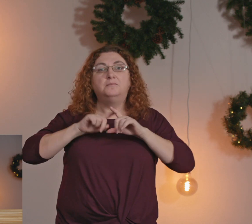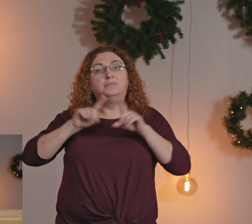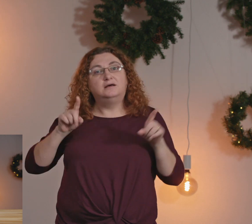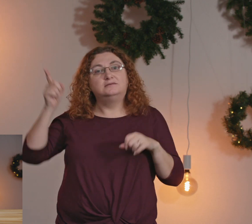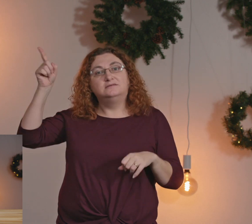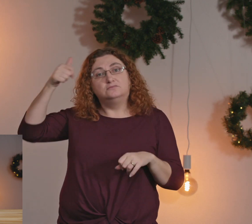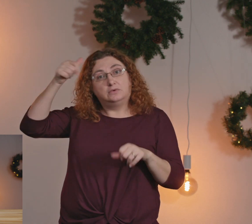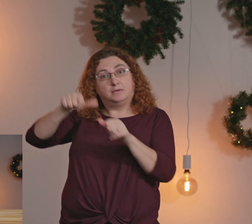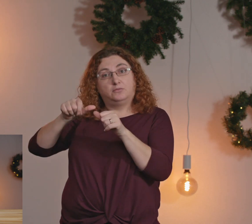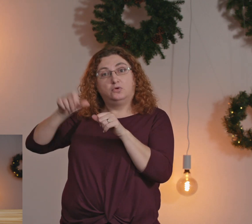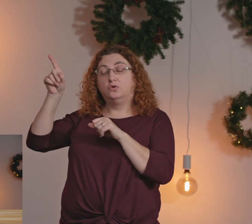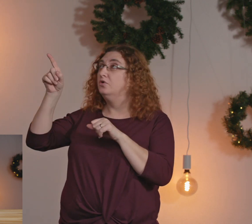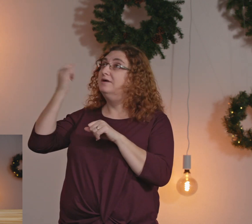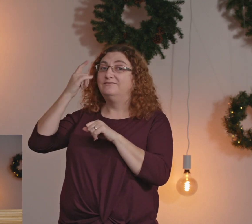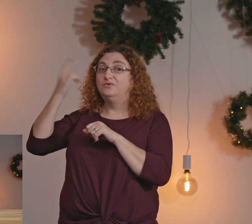You remember, of course, that